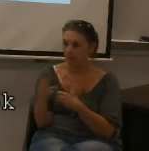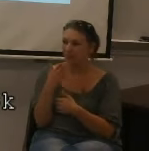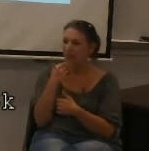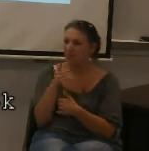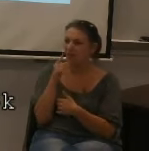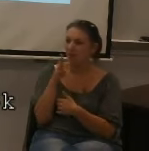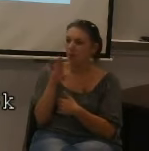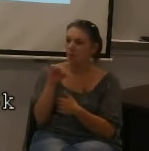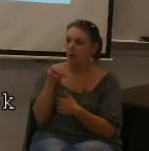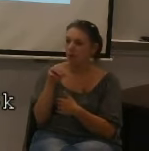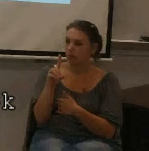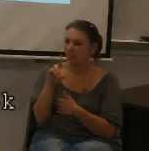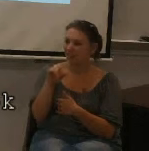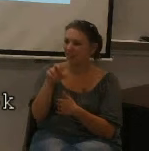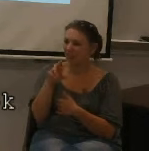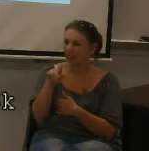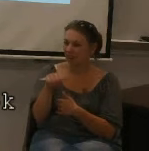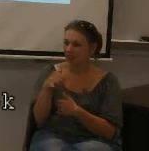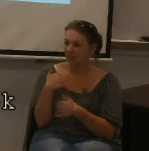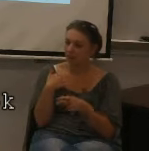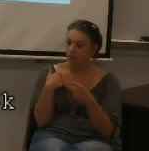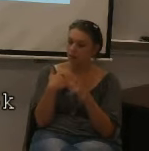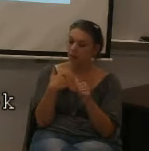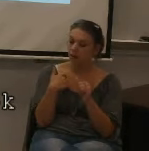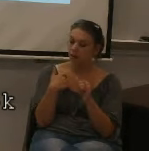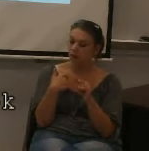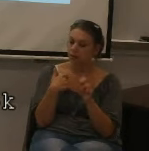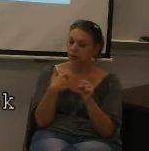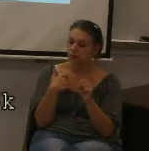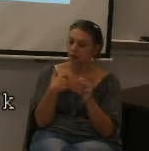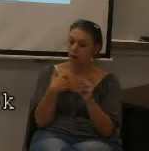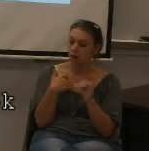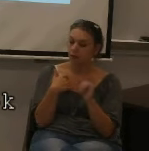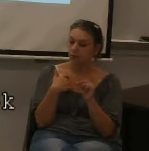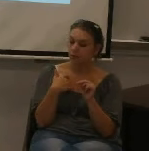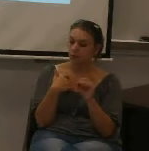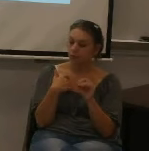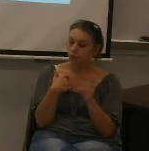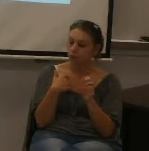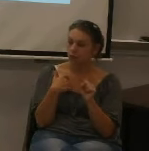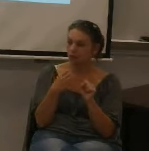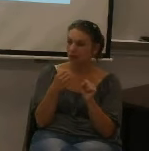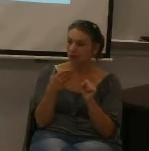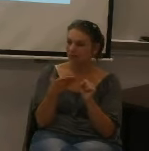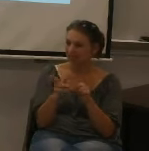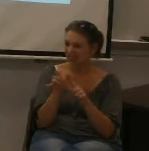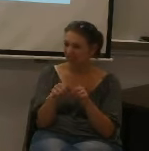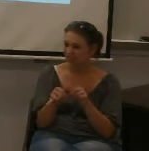some plains, minnows and fishes that depend on prairie streams out there that just have no habitat left.